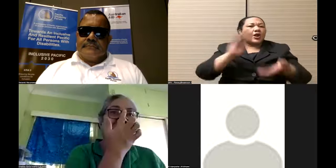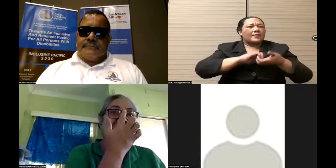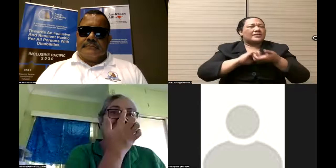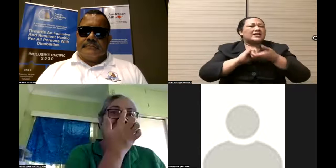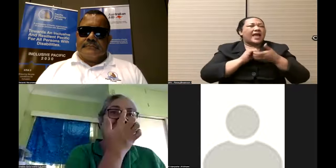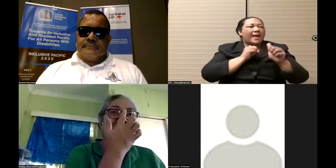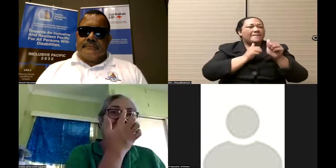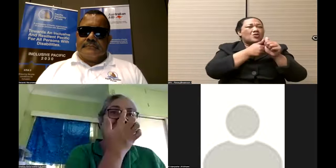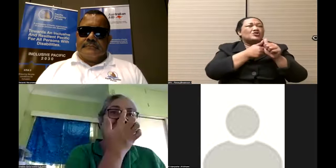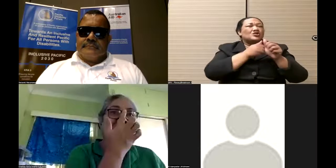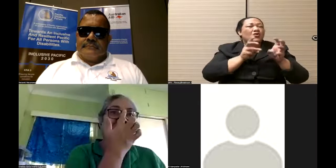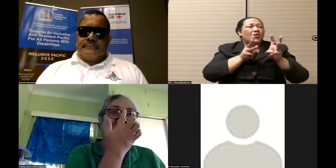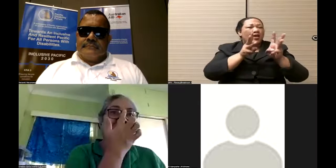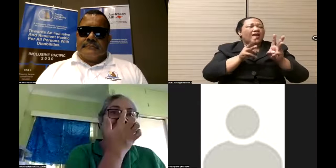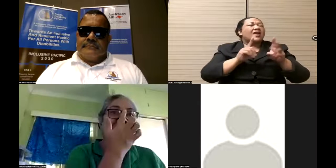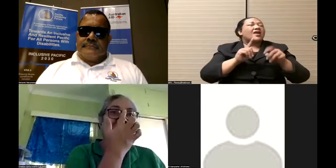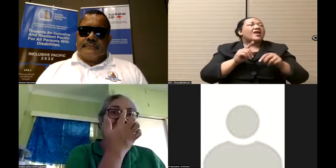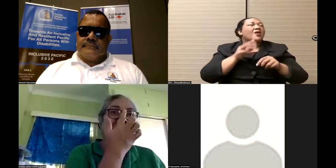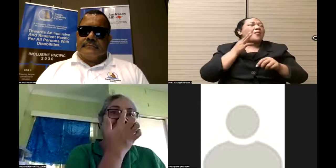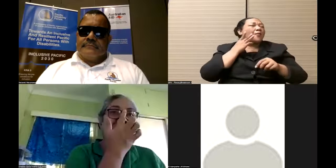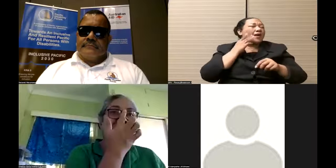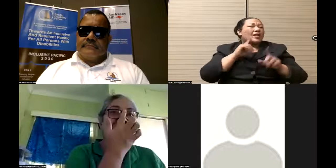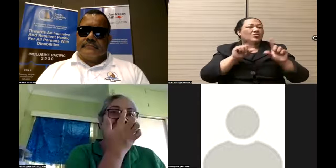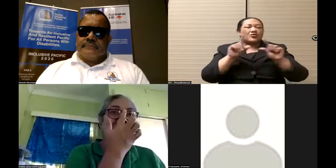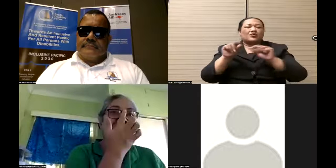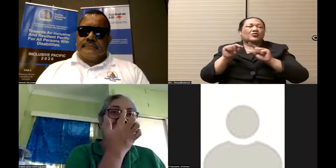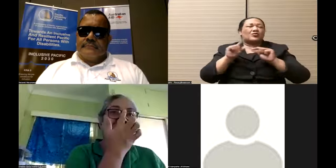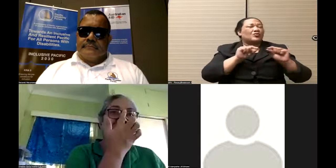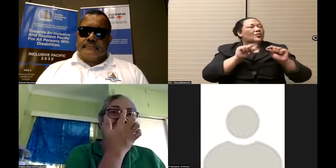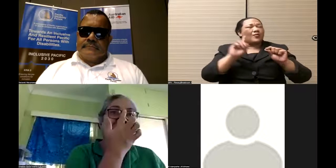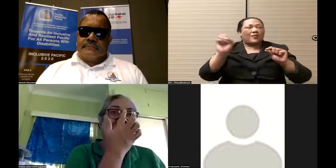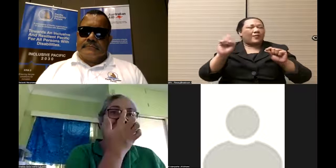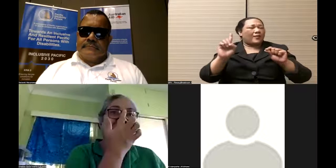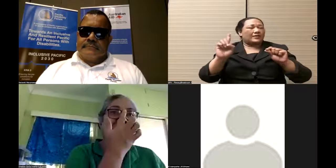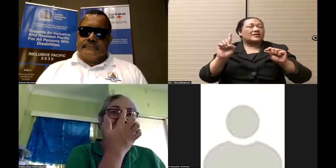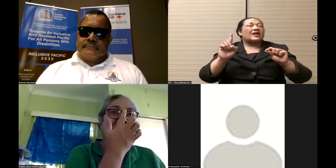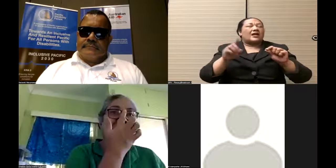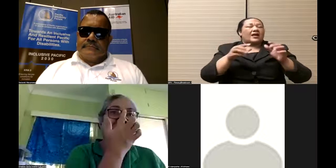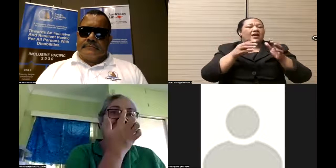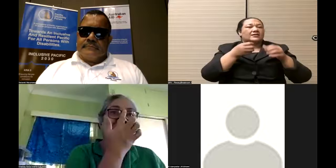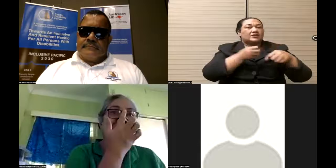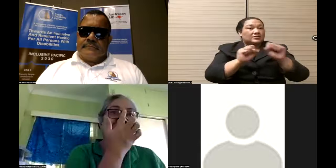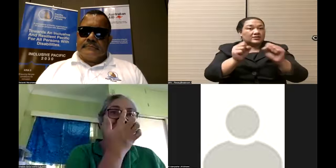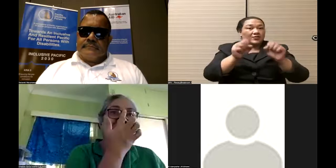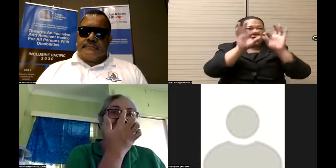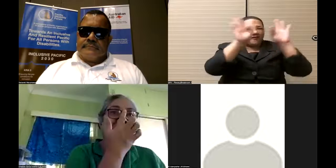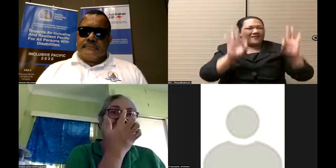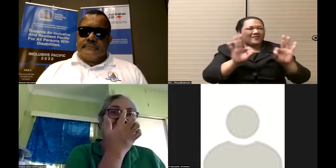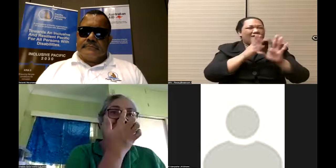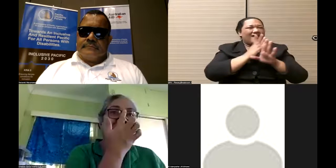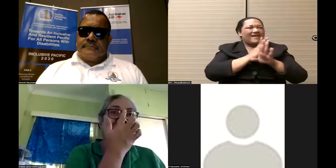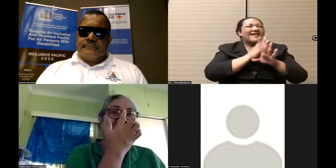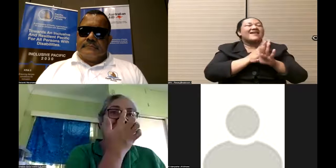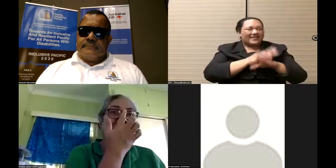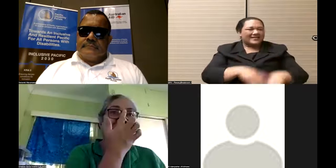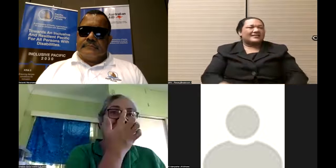and framework working in the Pacific, but they really highlighted working with your team sector at PDF to